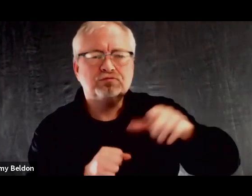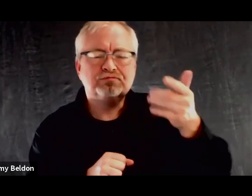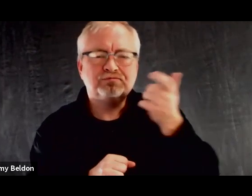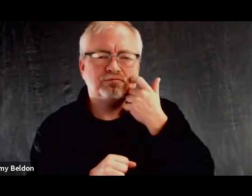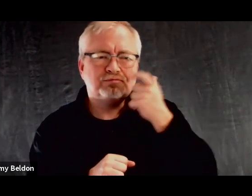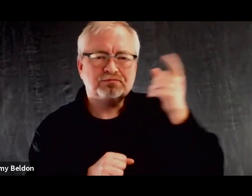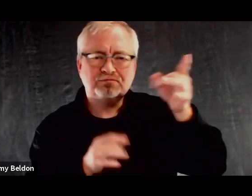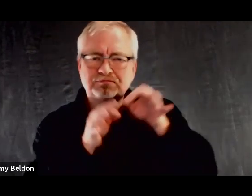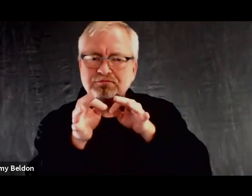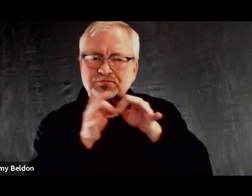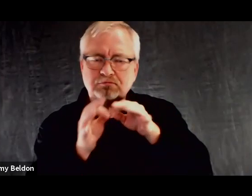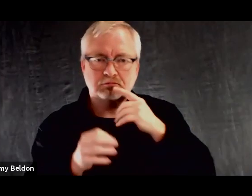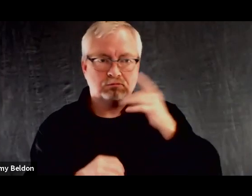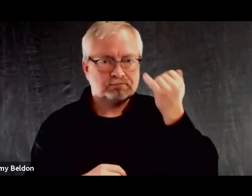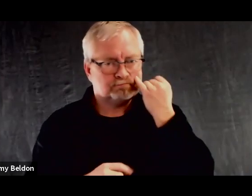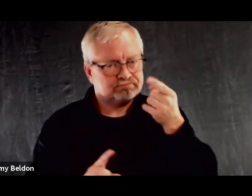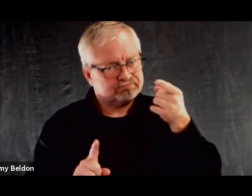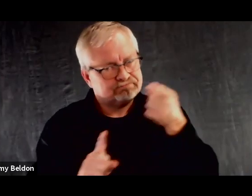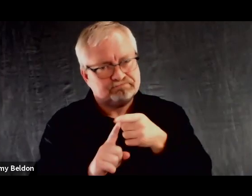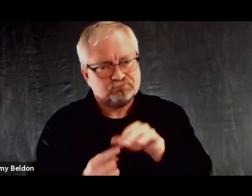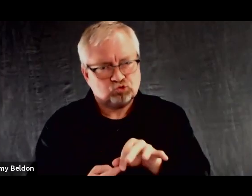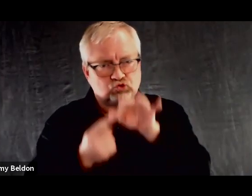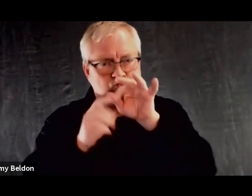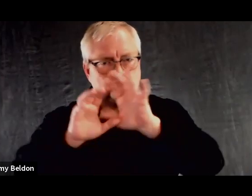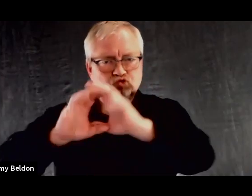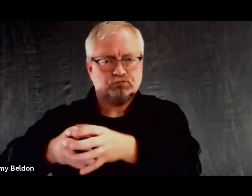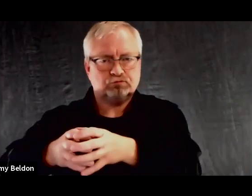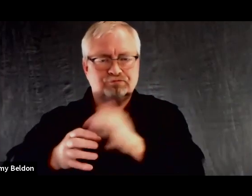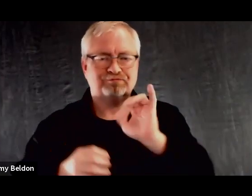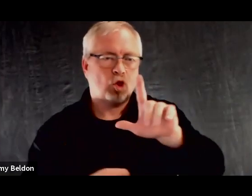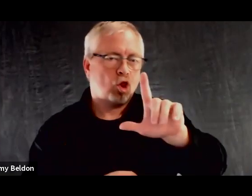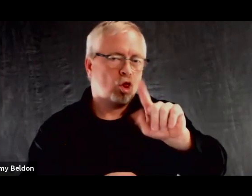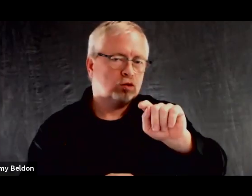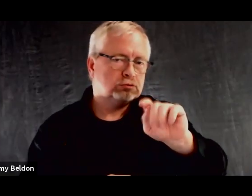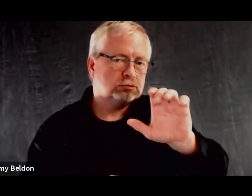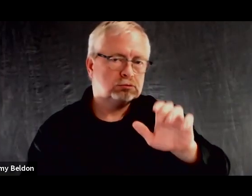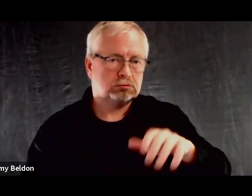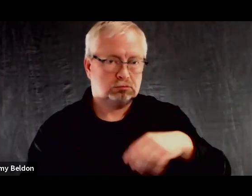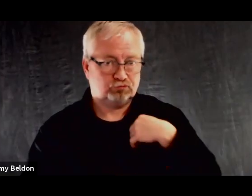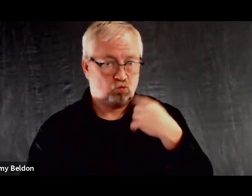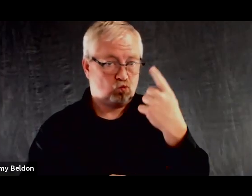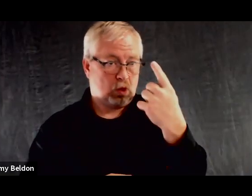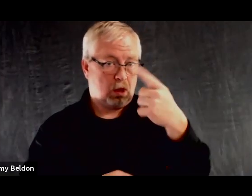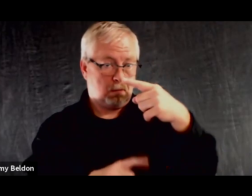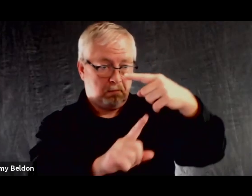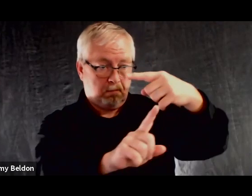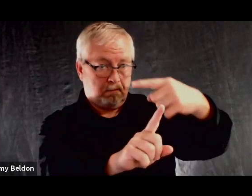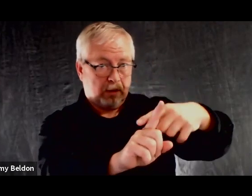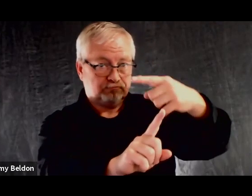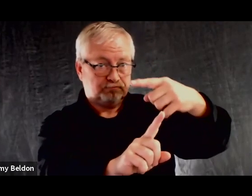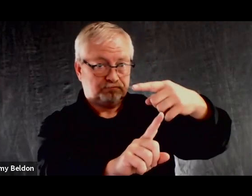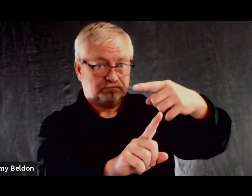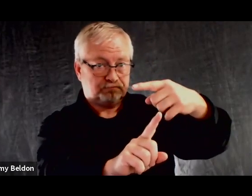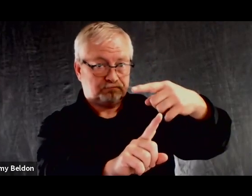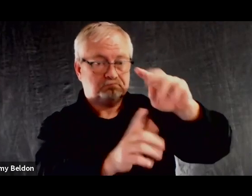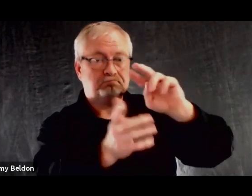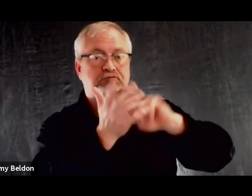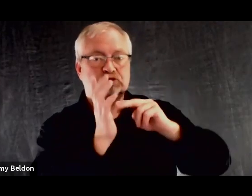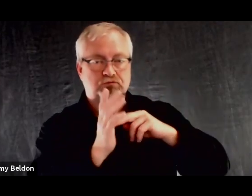congregate care settings, that if you had one lab confirmed positive, you were sort of presuming that everybody